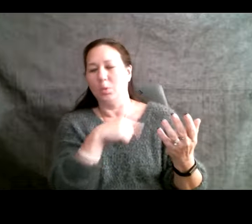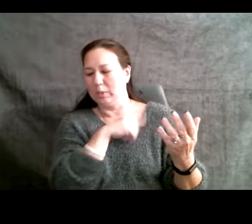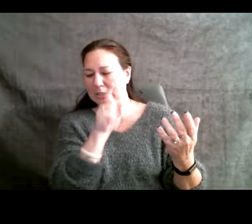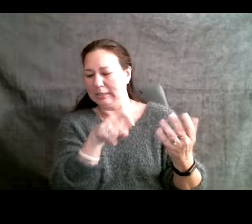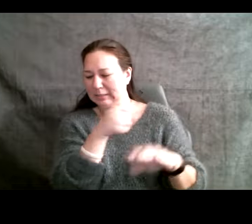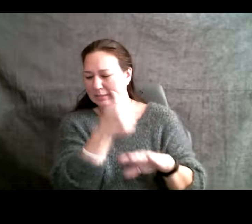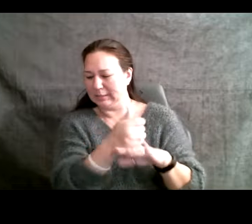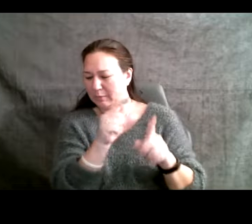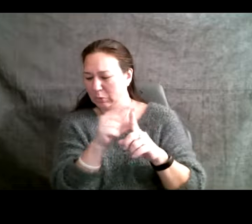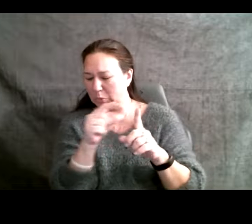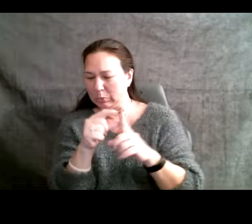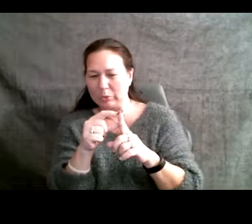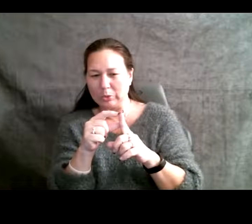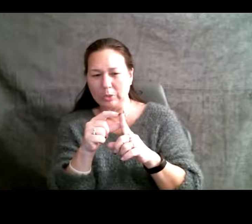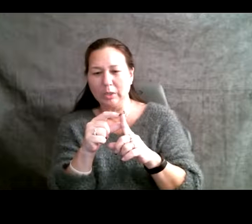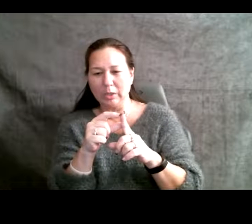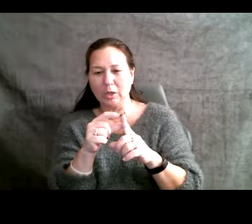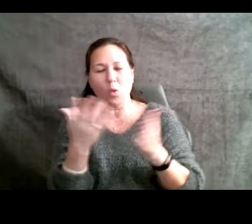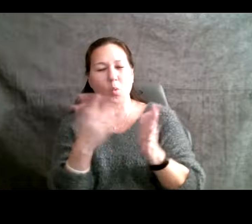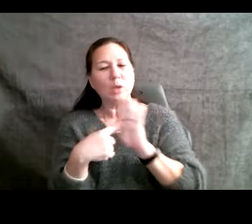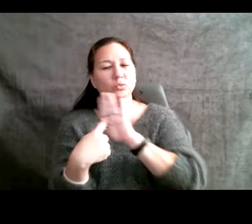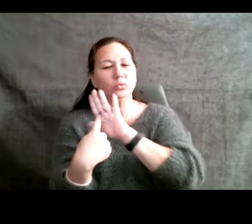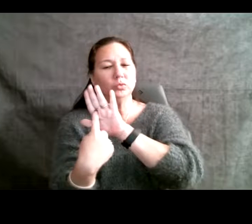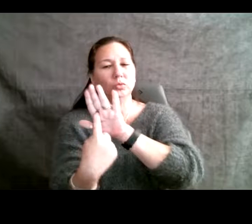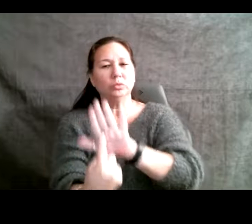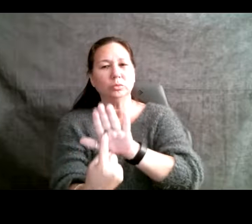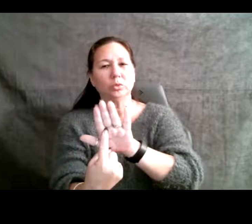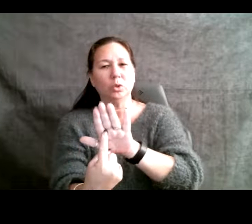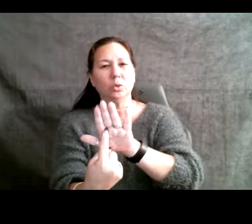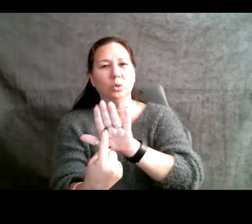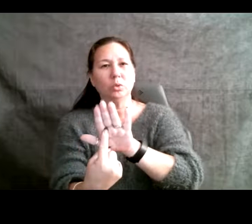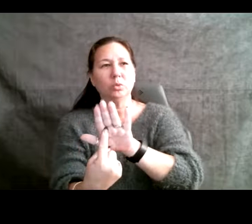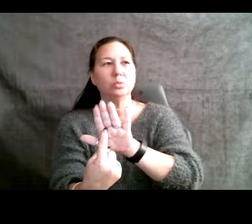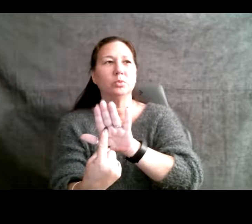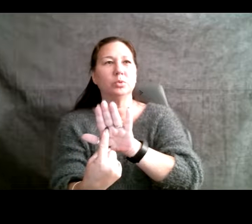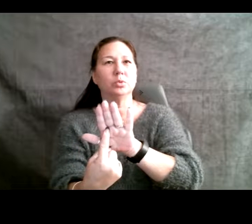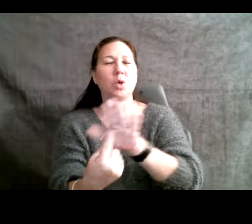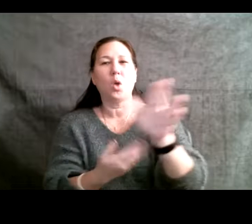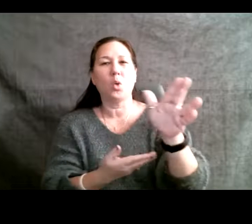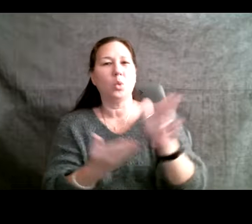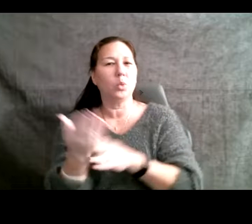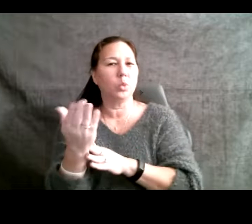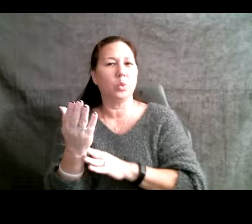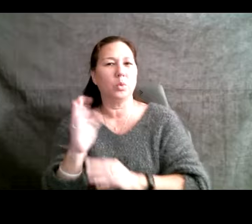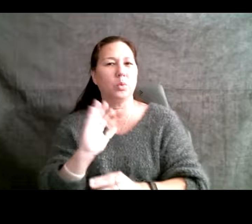that reflects what's really, you know, out in the Commonwealth here. So